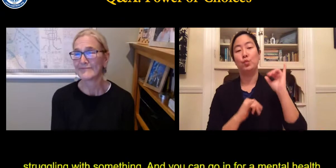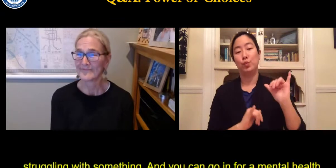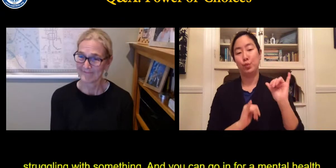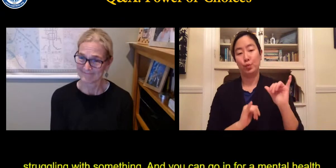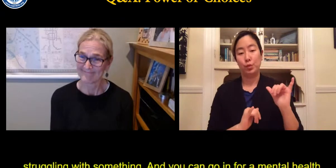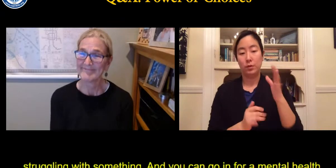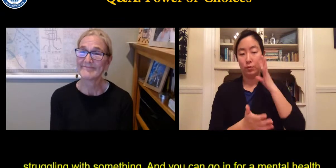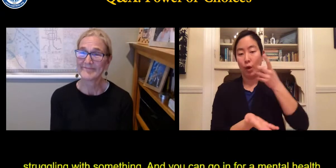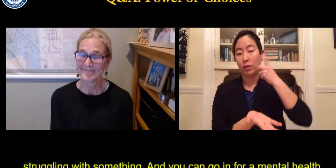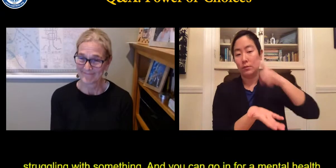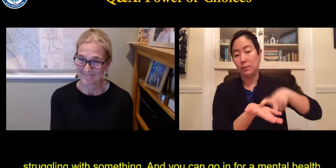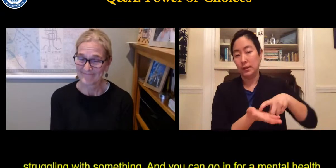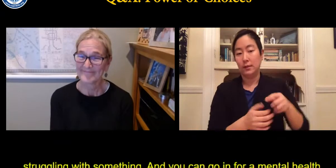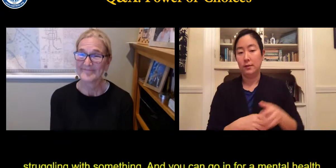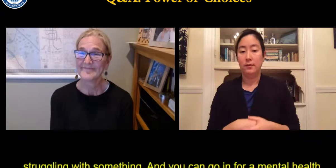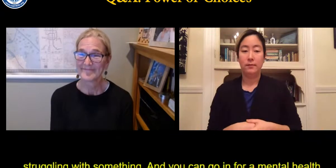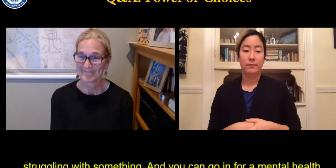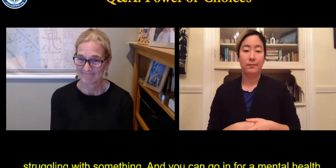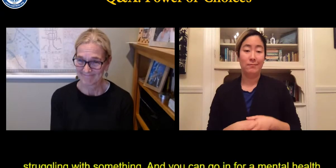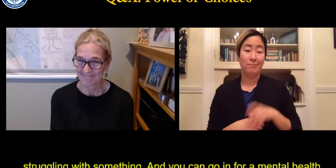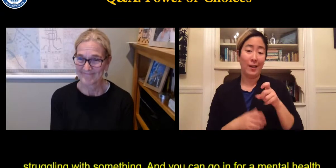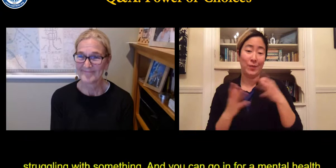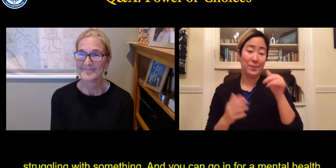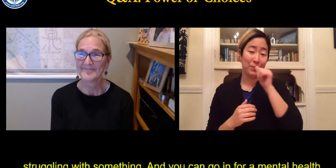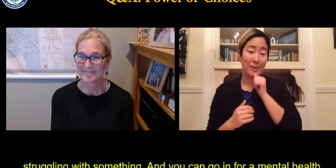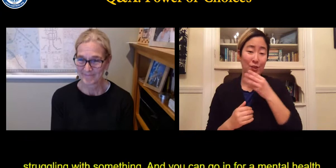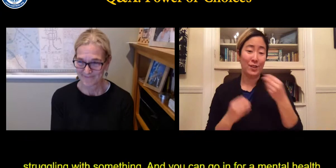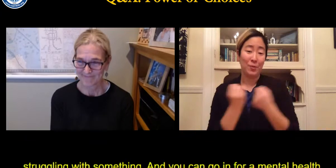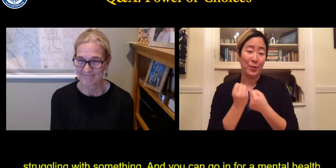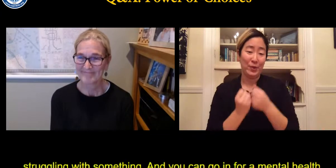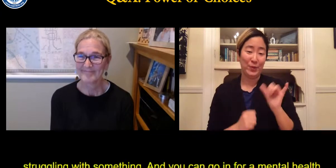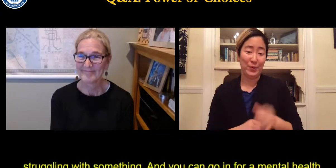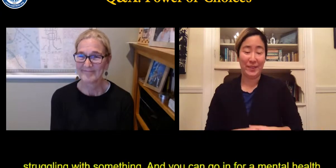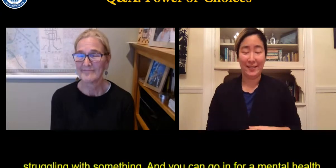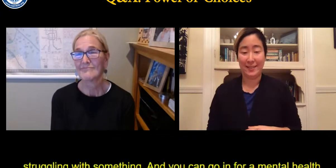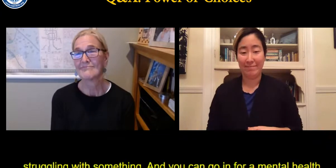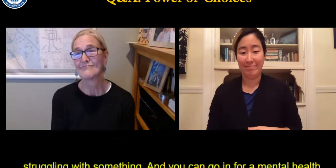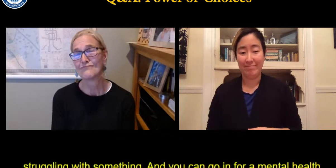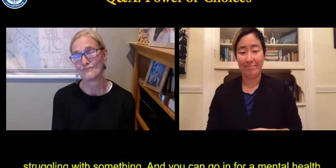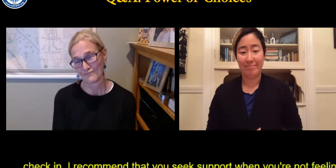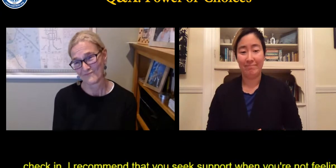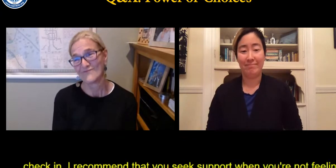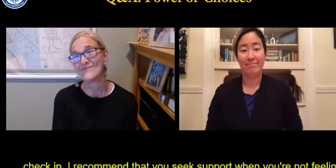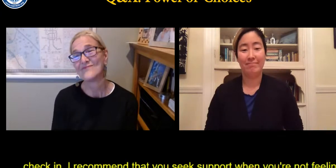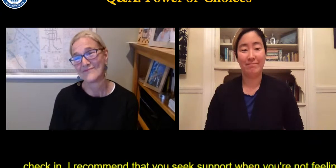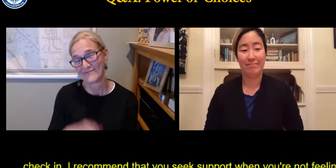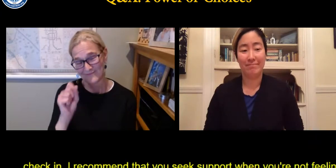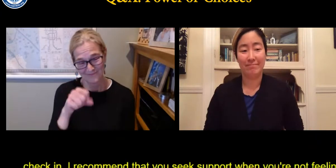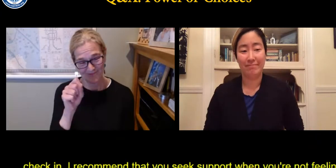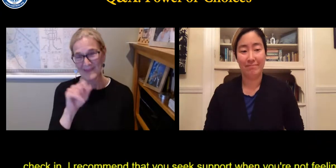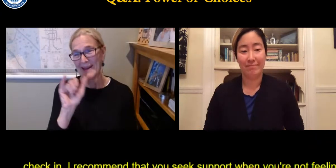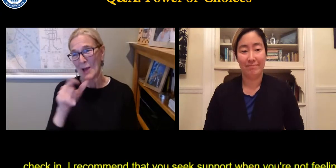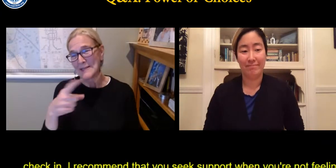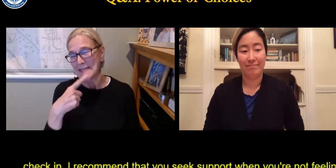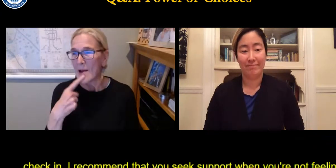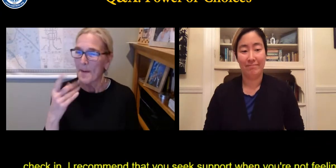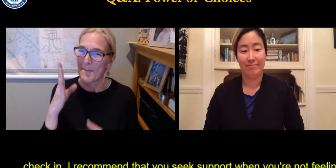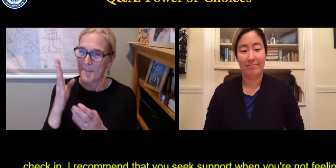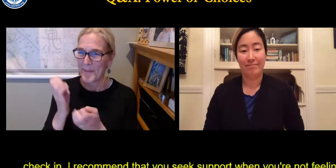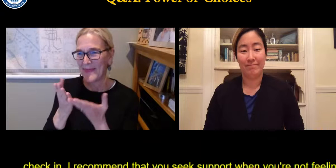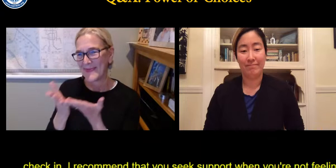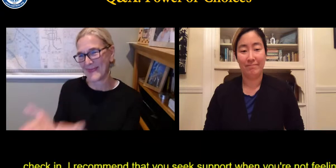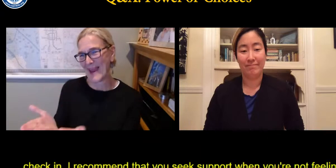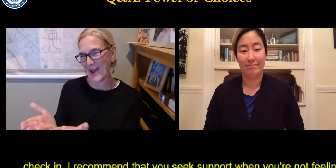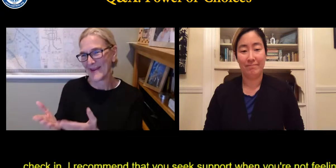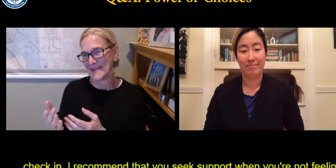in life. Some people deny it, and it takes some time till someone introspects and realizes it. Also, it takes patience